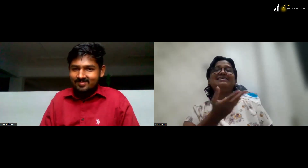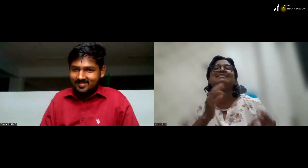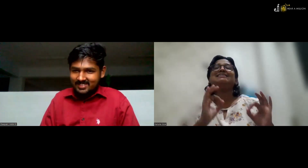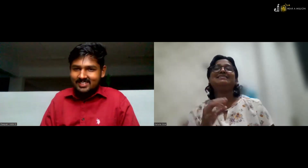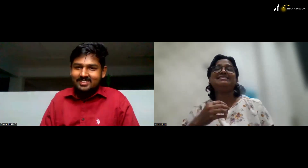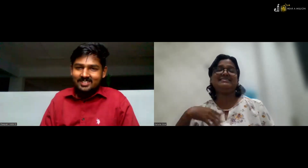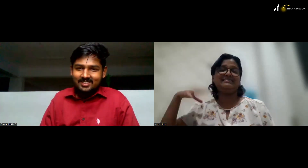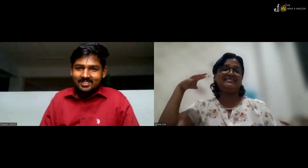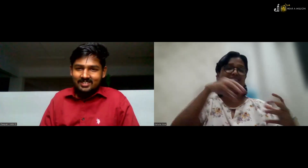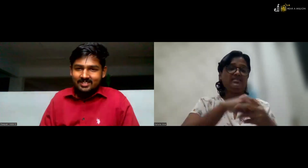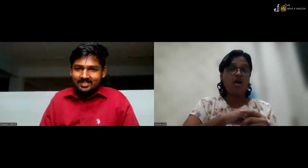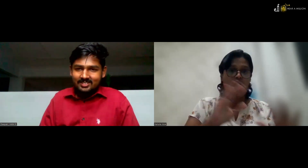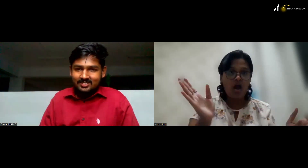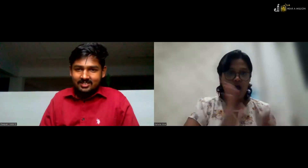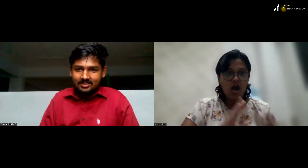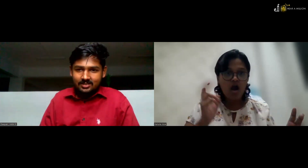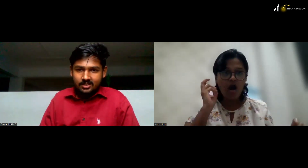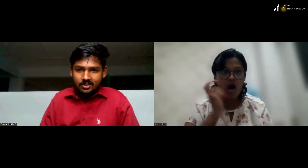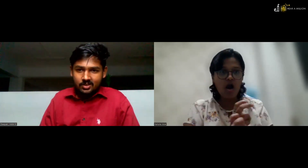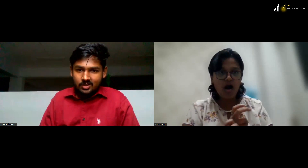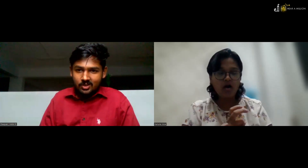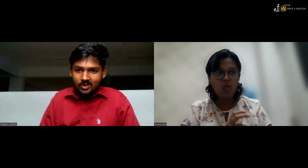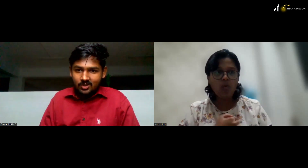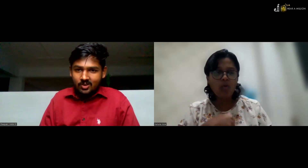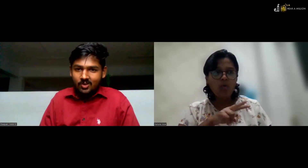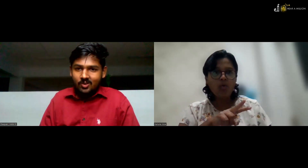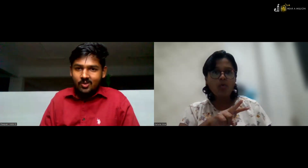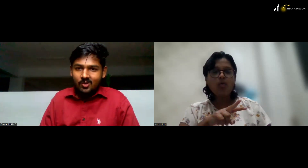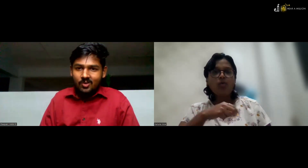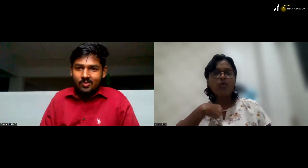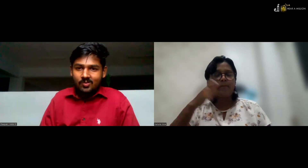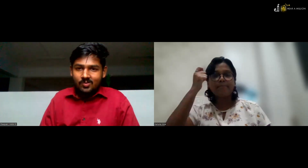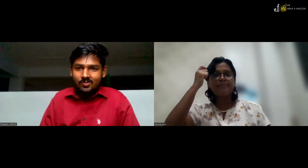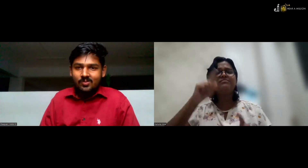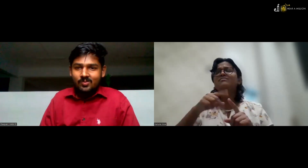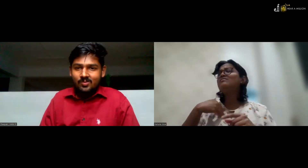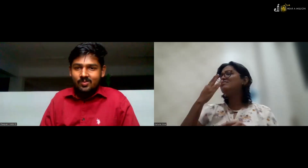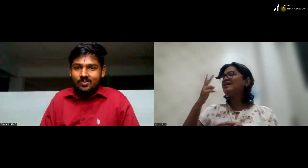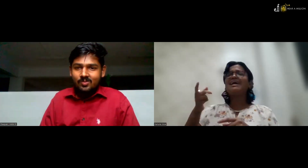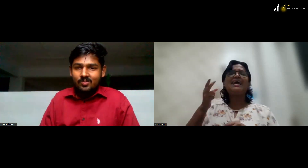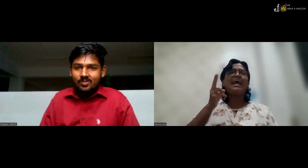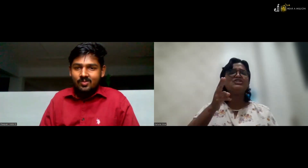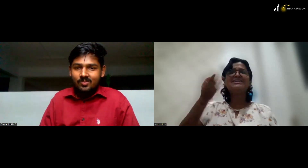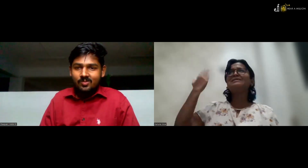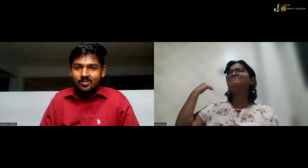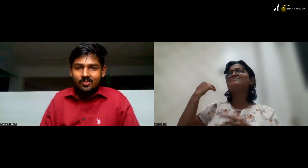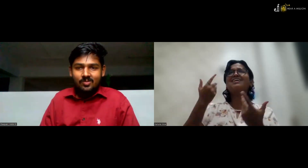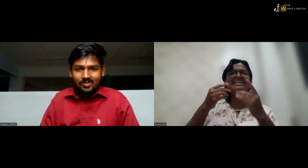the trek with other people and I thought it is going to be a good, but no, it was really tough,